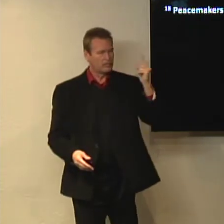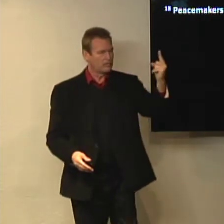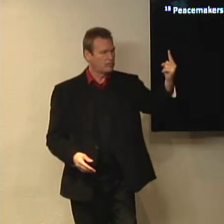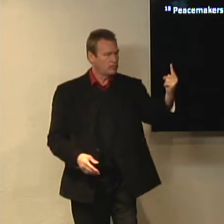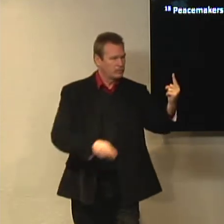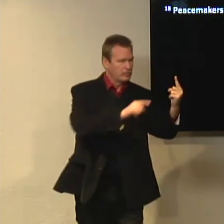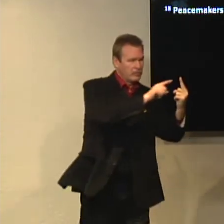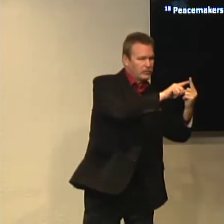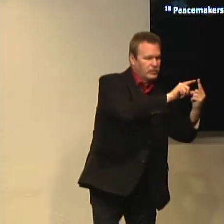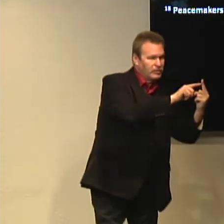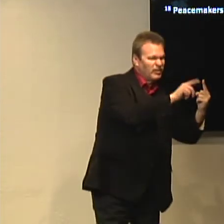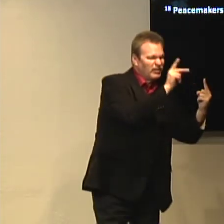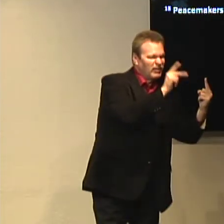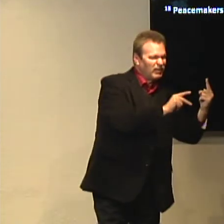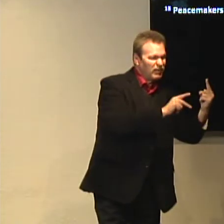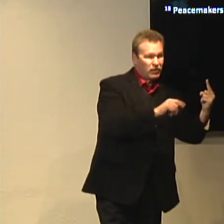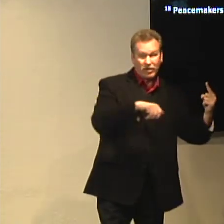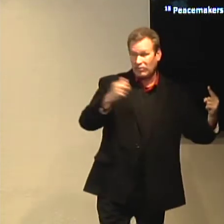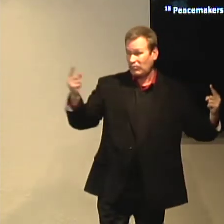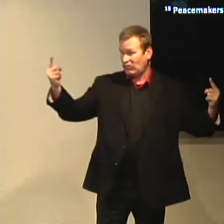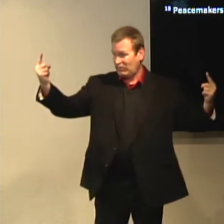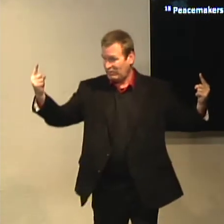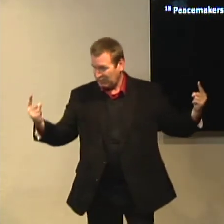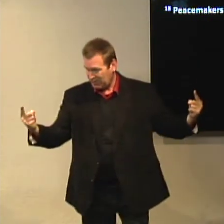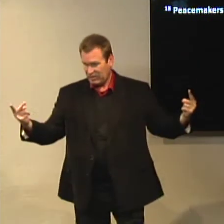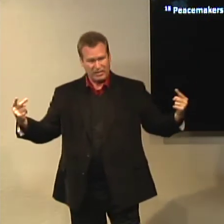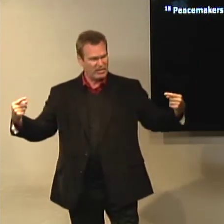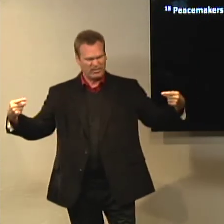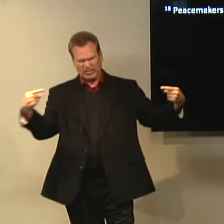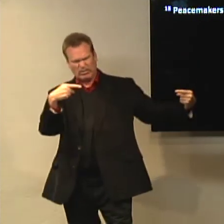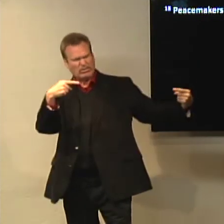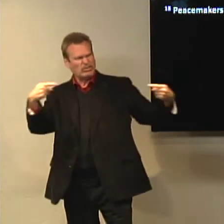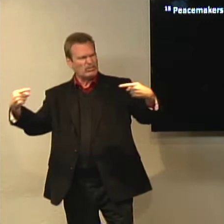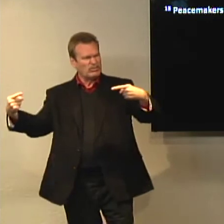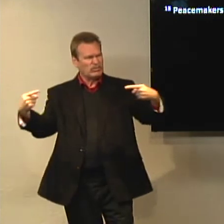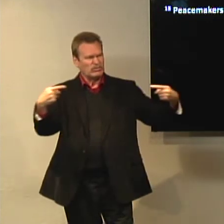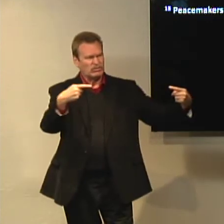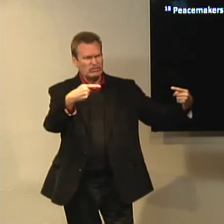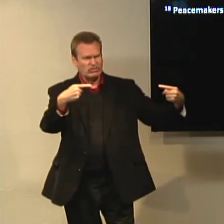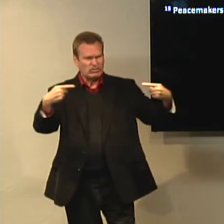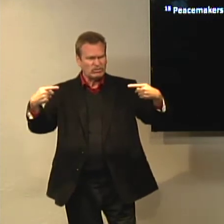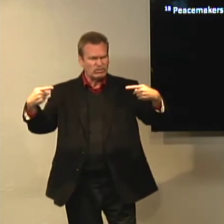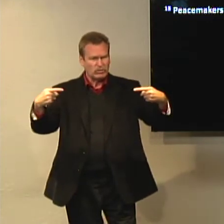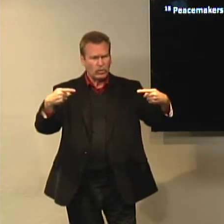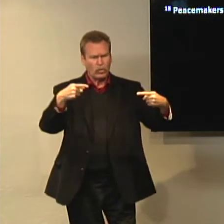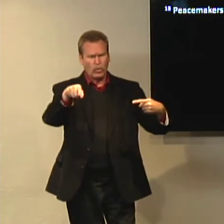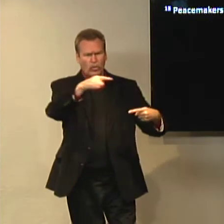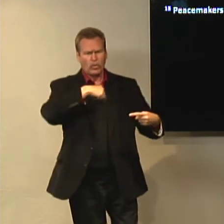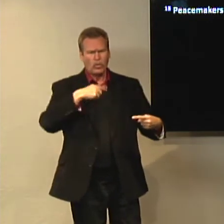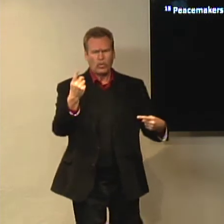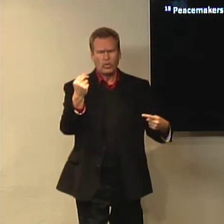who sow in peace. You see this person, and then you see another person as well, and maybe they're always at odds and they're always